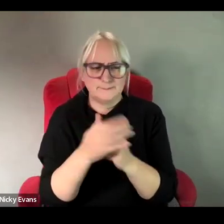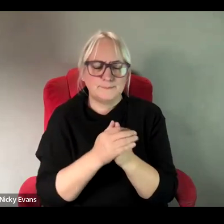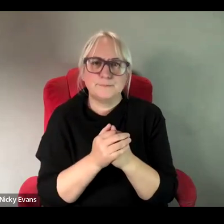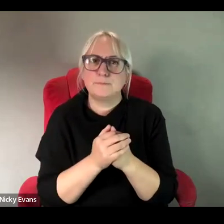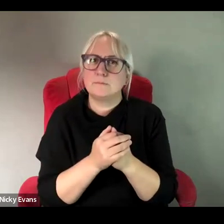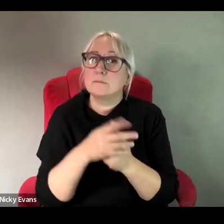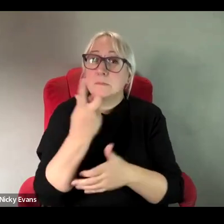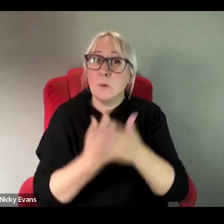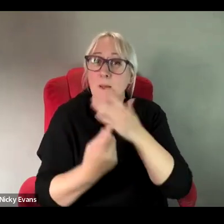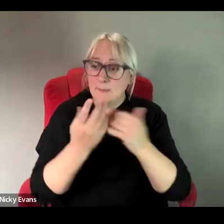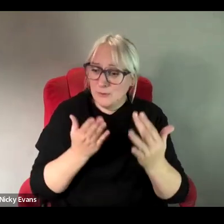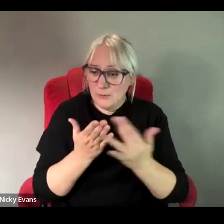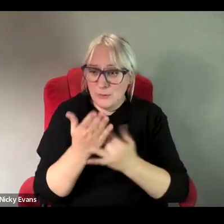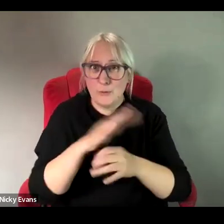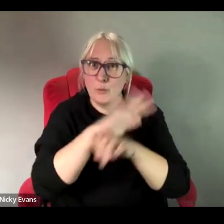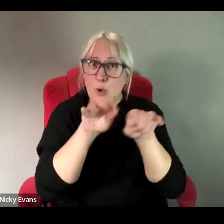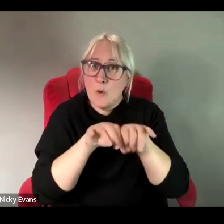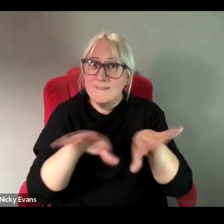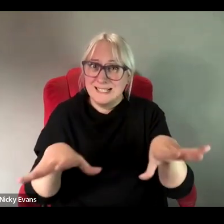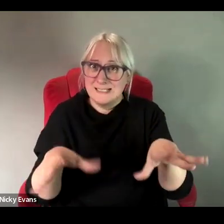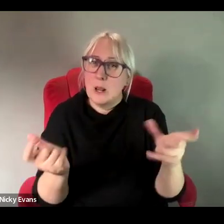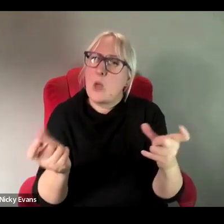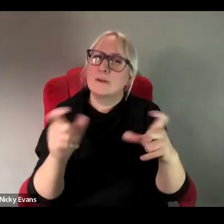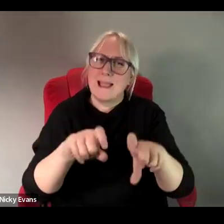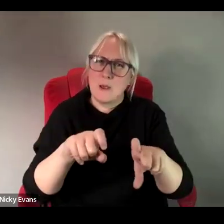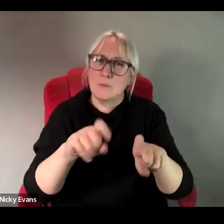what happened in lockdown? Also, there was a list